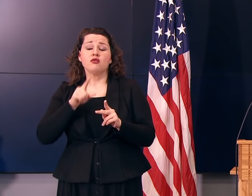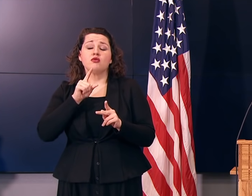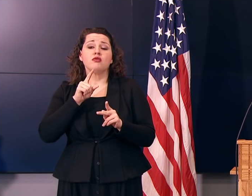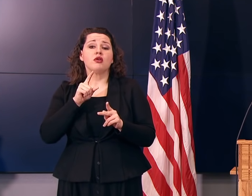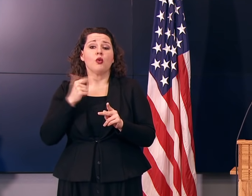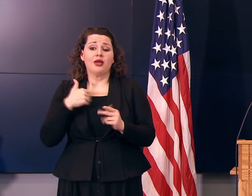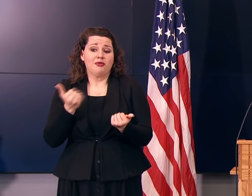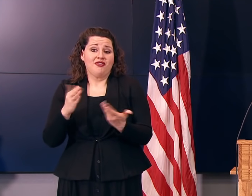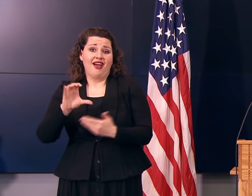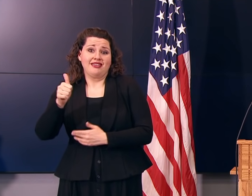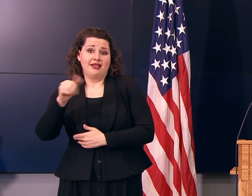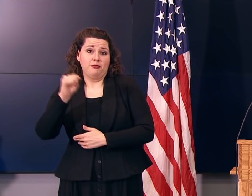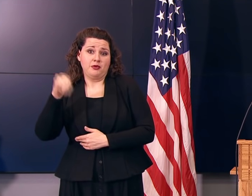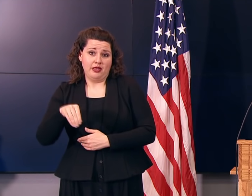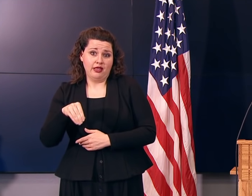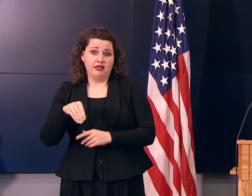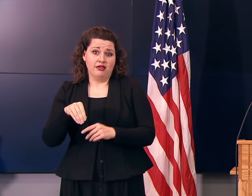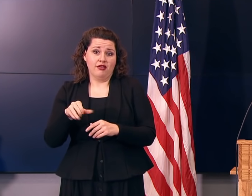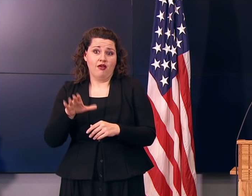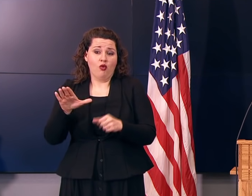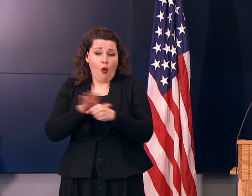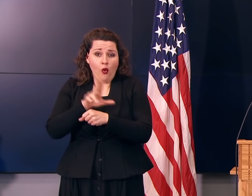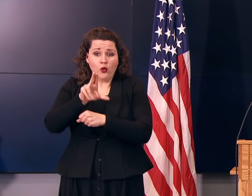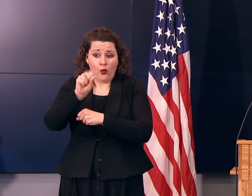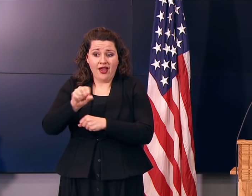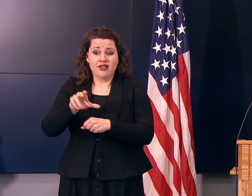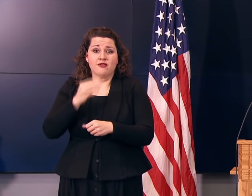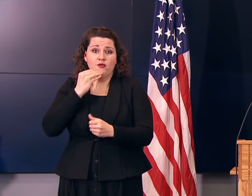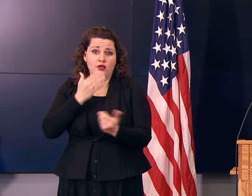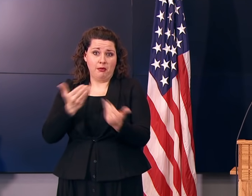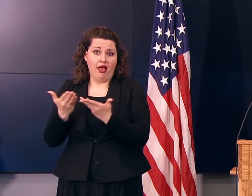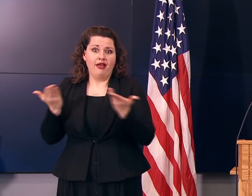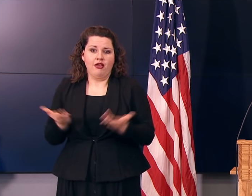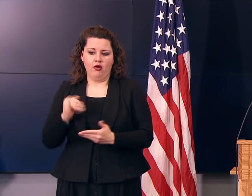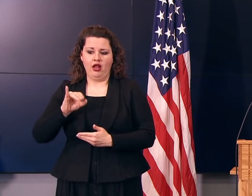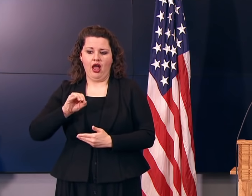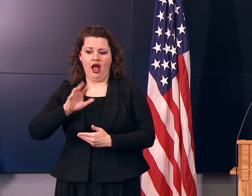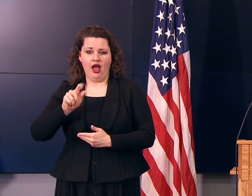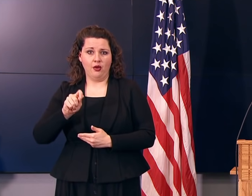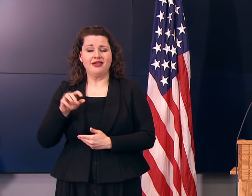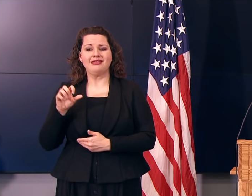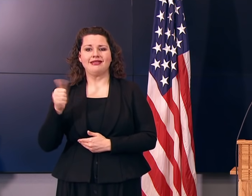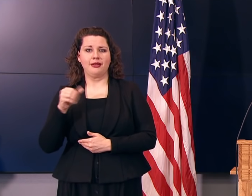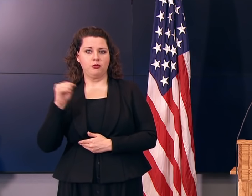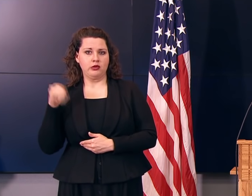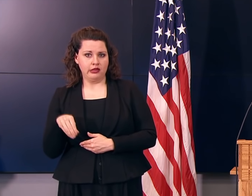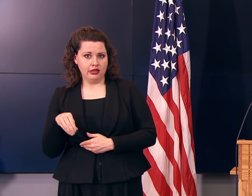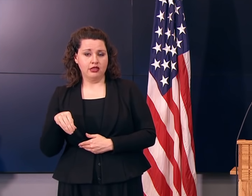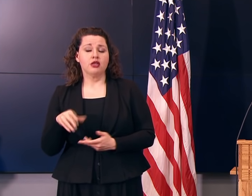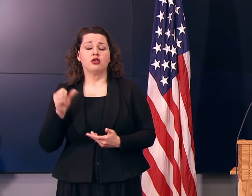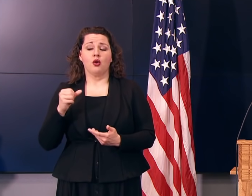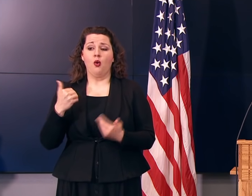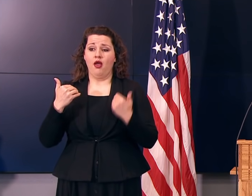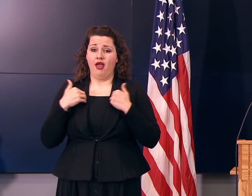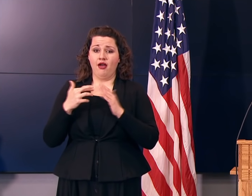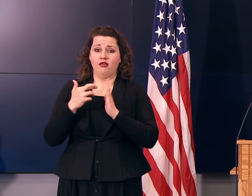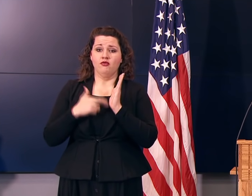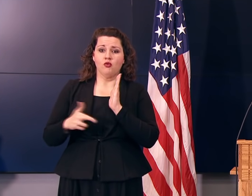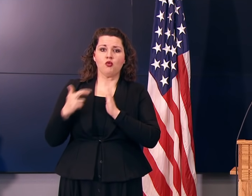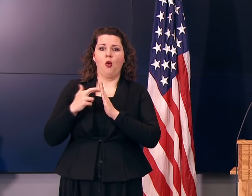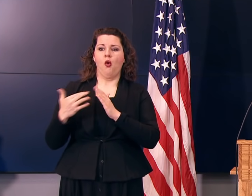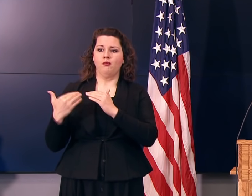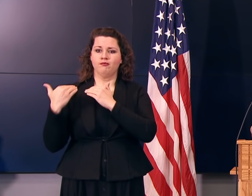provide 10% of the nation's food supply here in Iowa, and so we have a role and an obligation from our farmers to